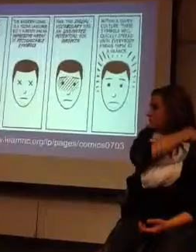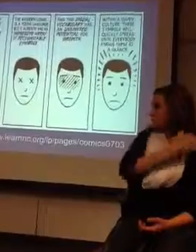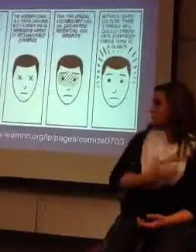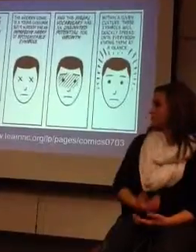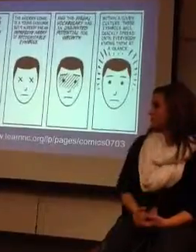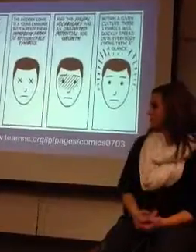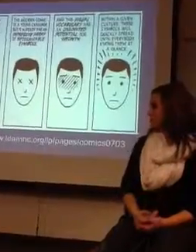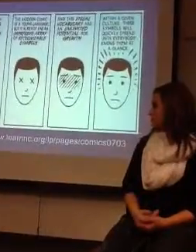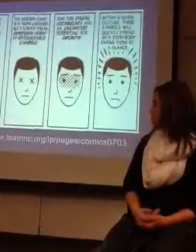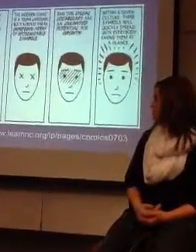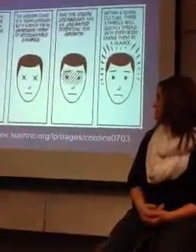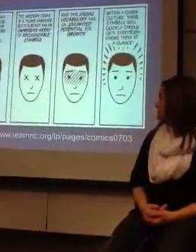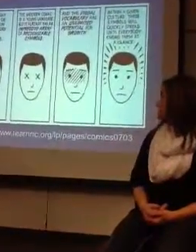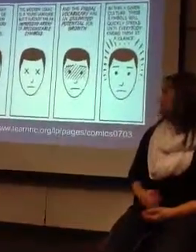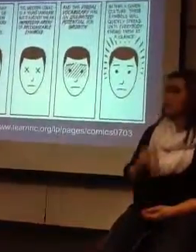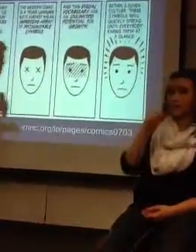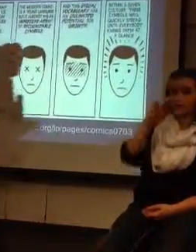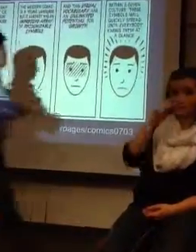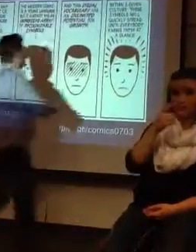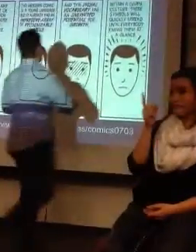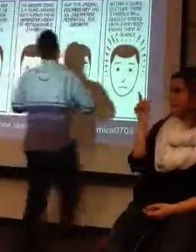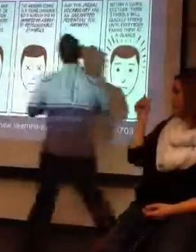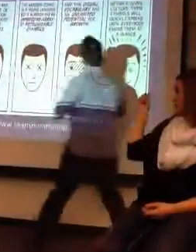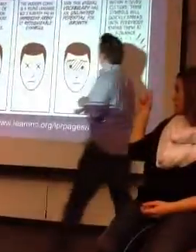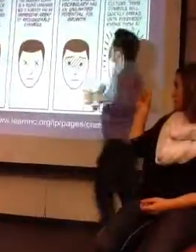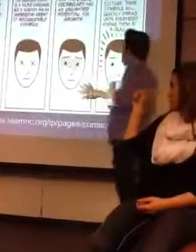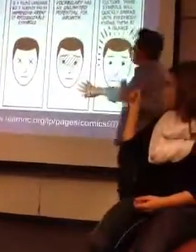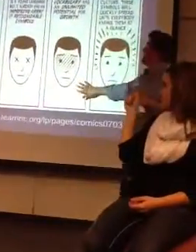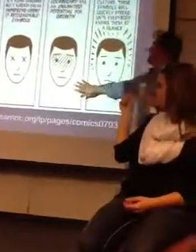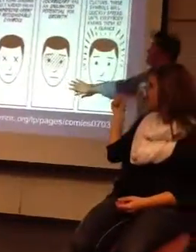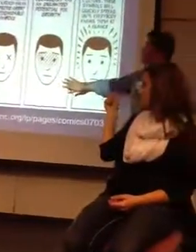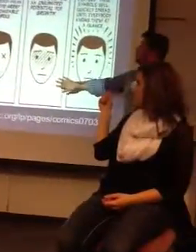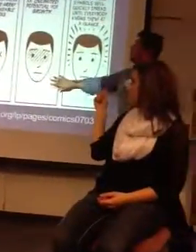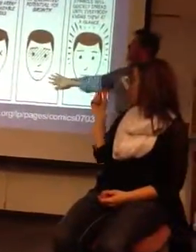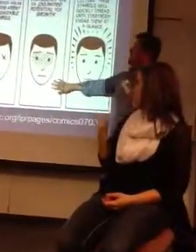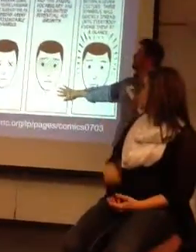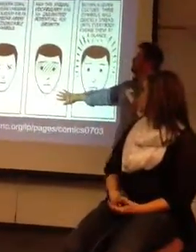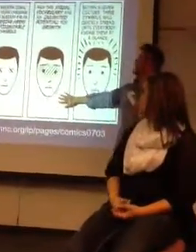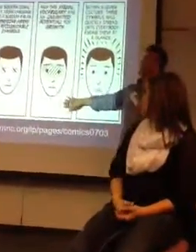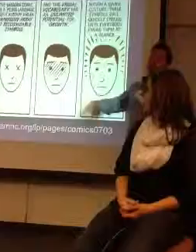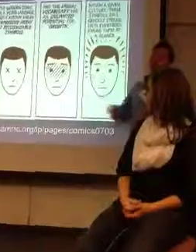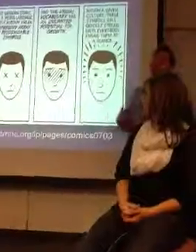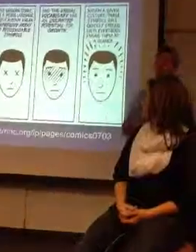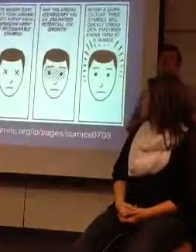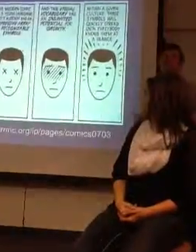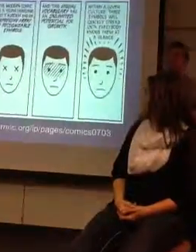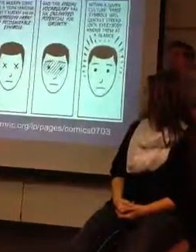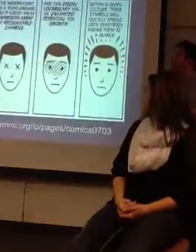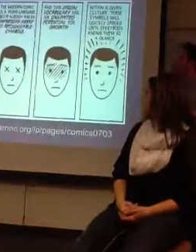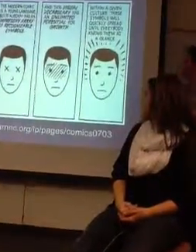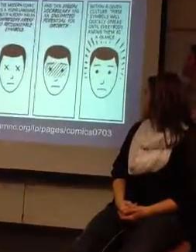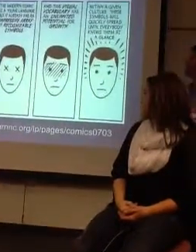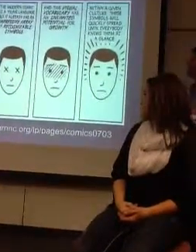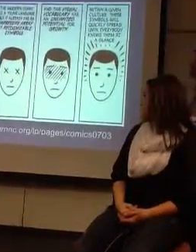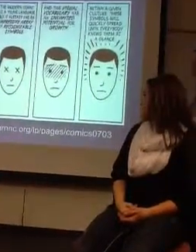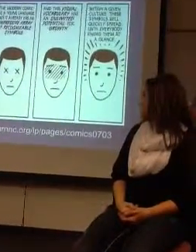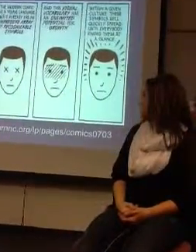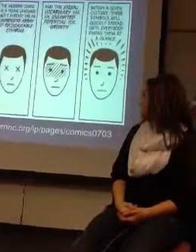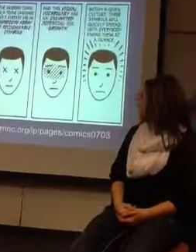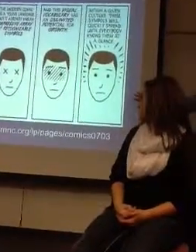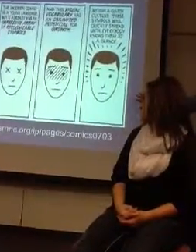symbols. And the third panel, and this visual vocabulary has an unlimited potential for